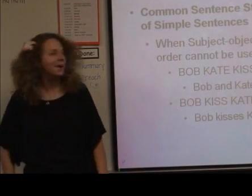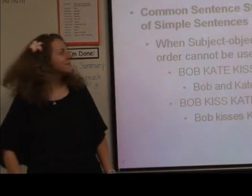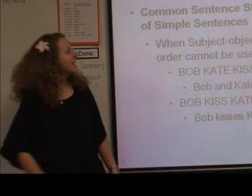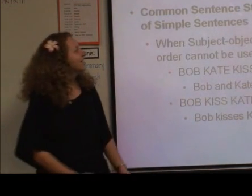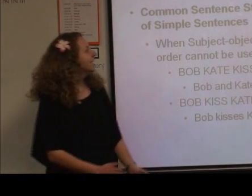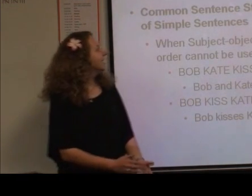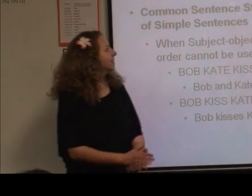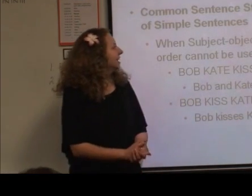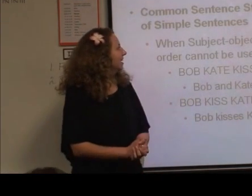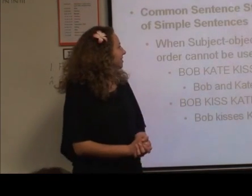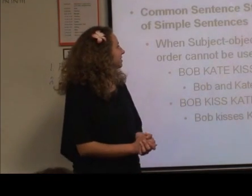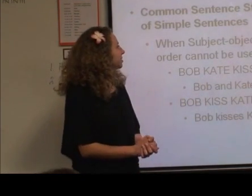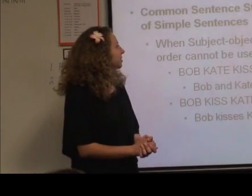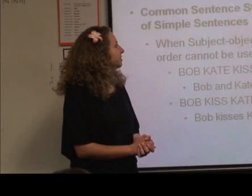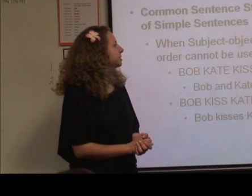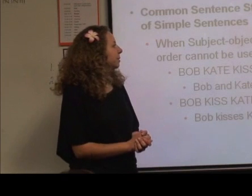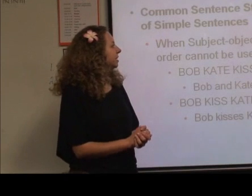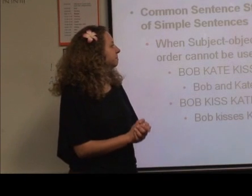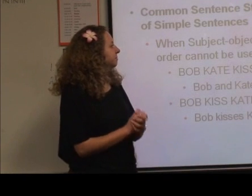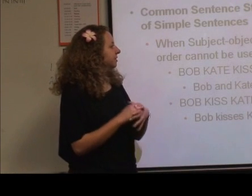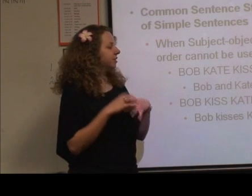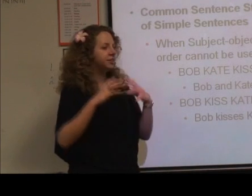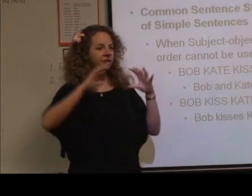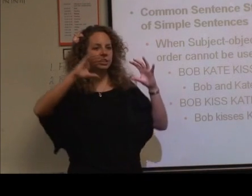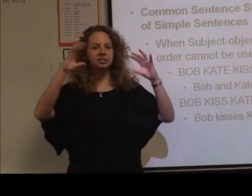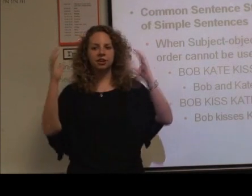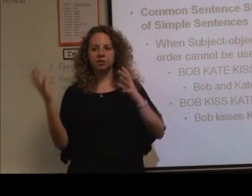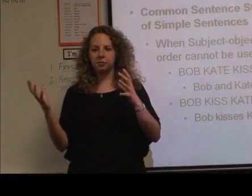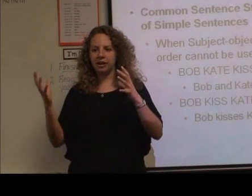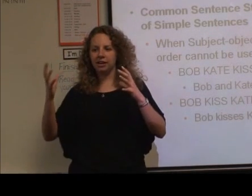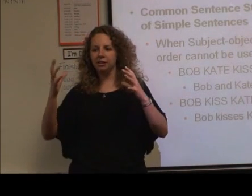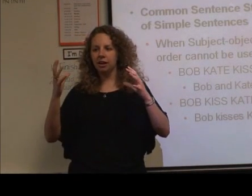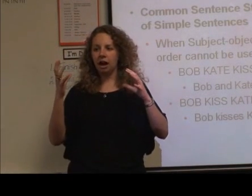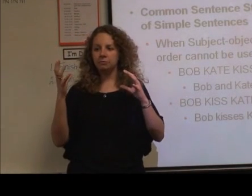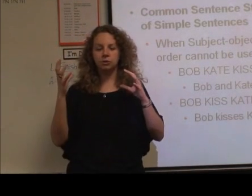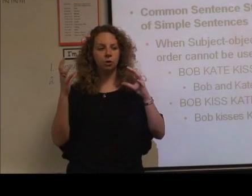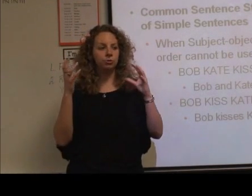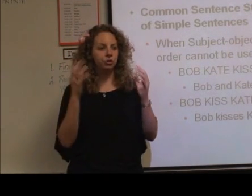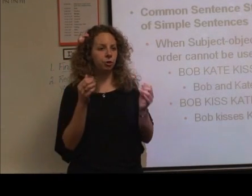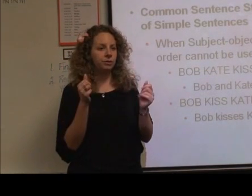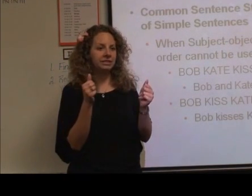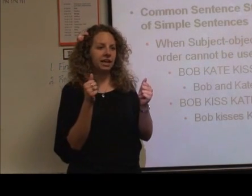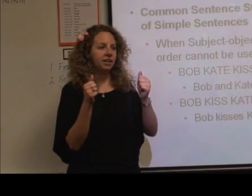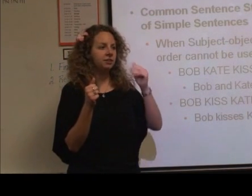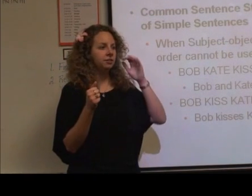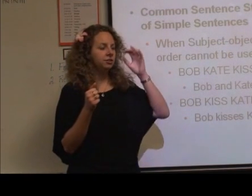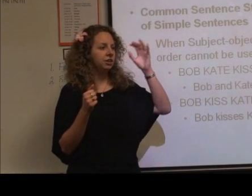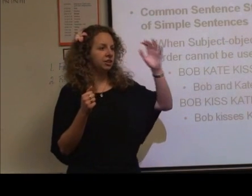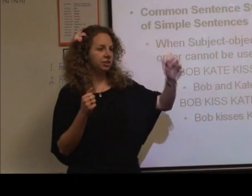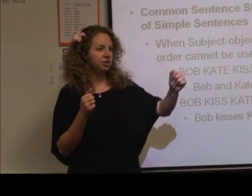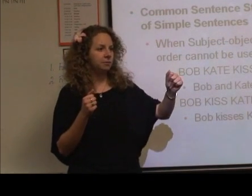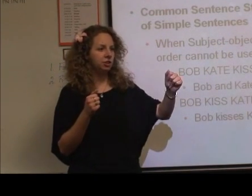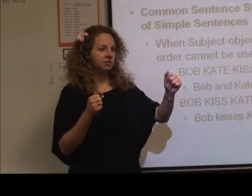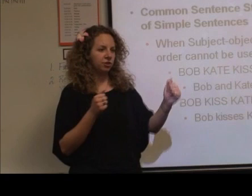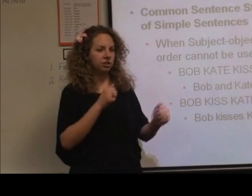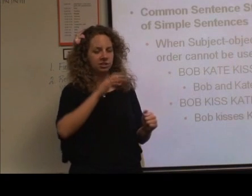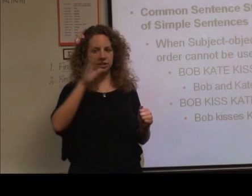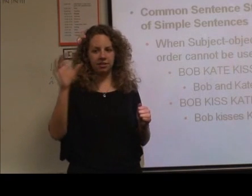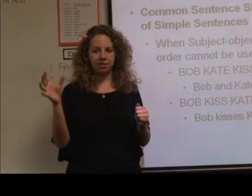Okay, and then so in this one, then there is another way. So though we said that the subject first, and then